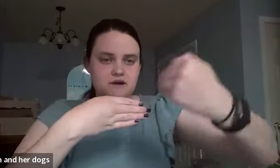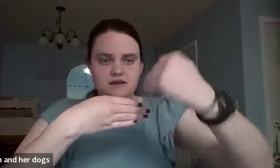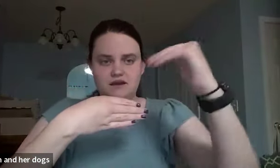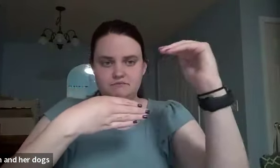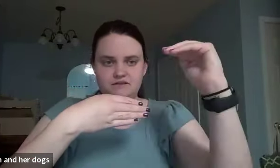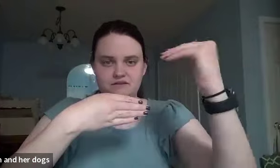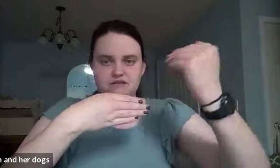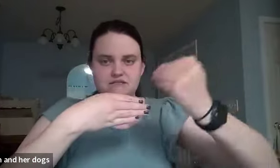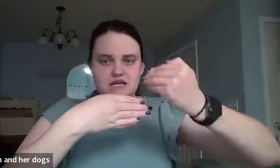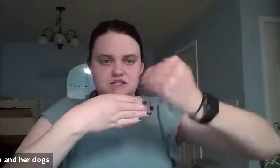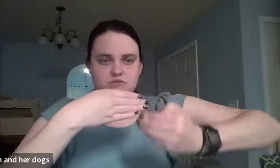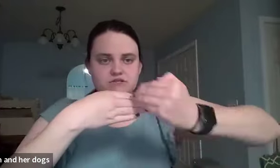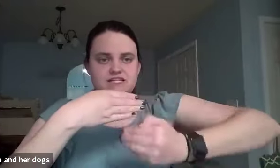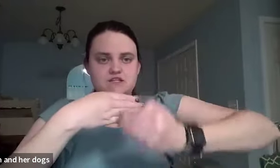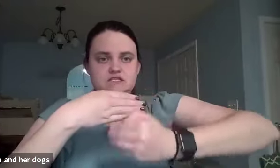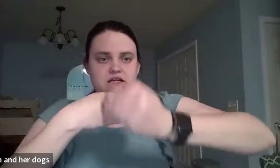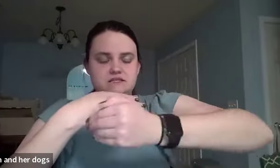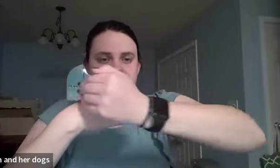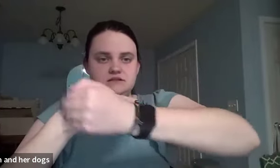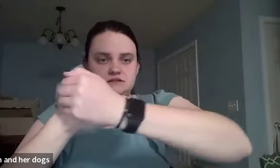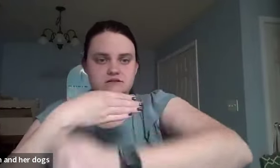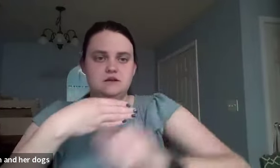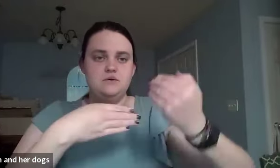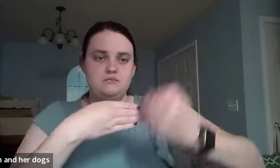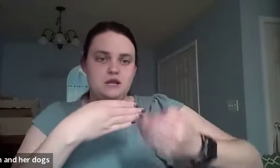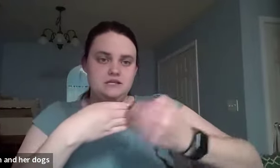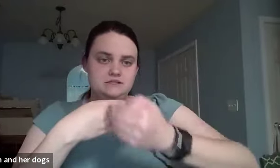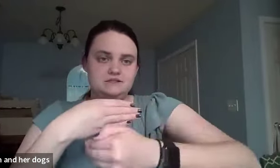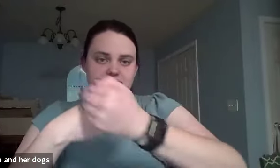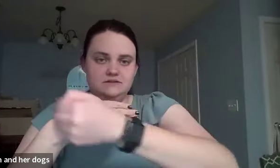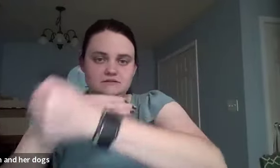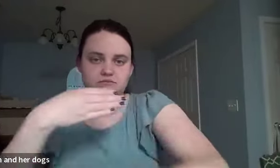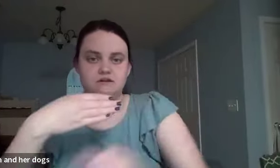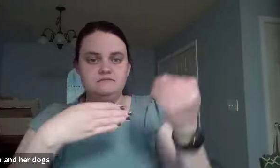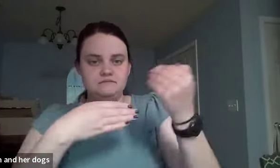come by kind of bent like this, and it's going to pretend to slice bread. Bread.